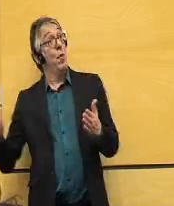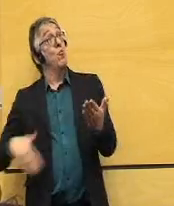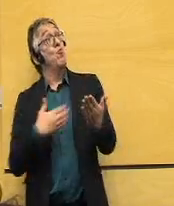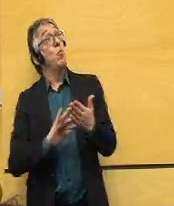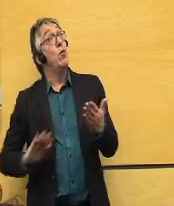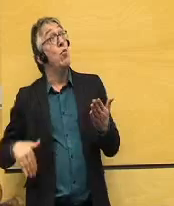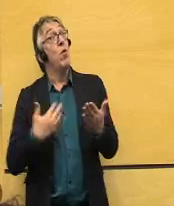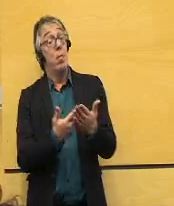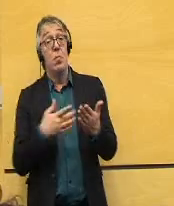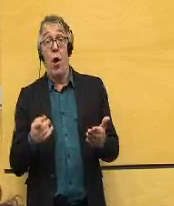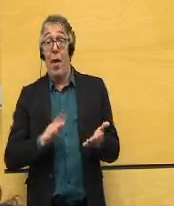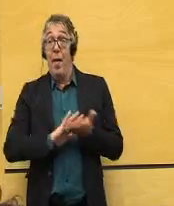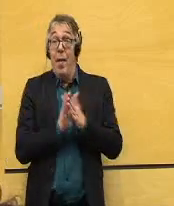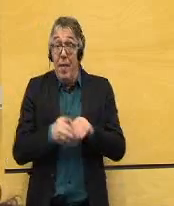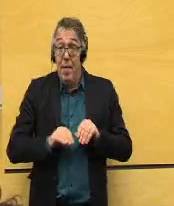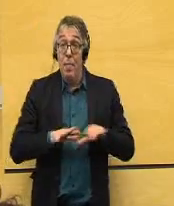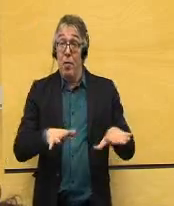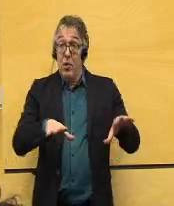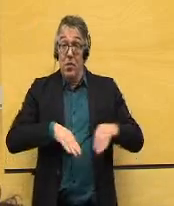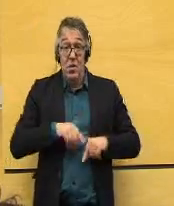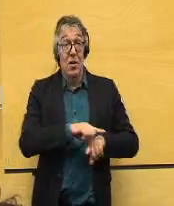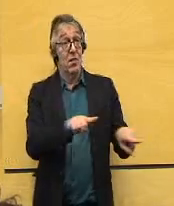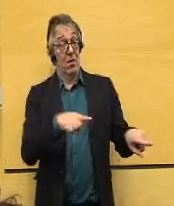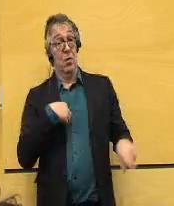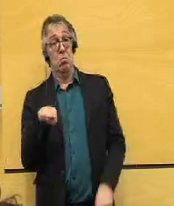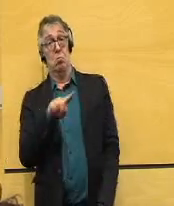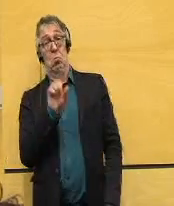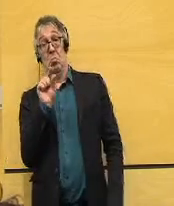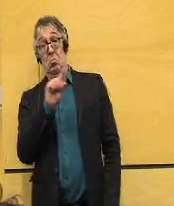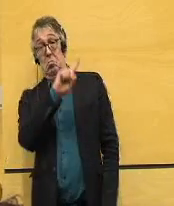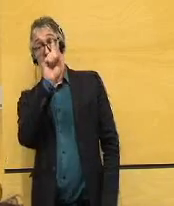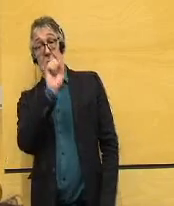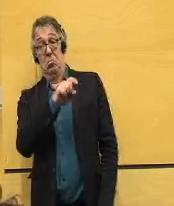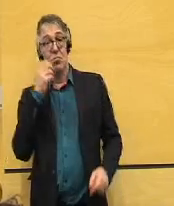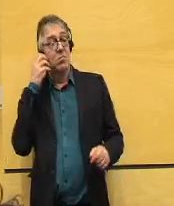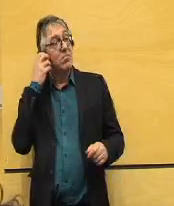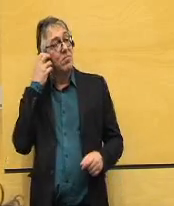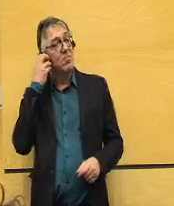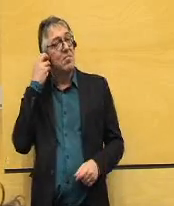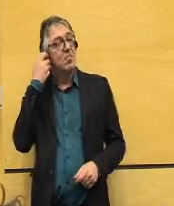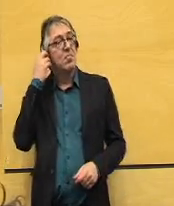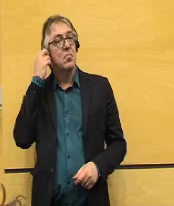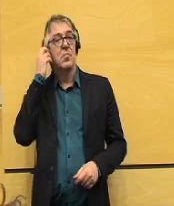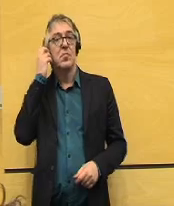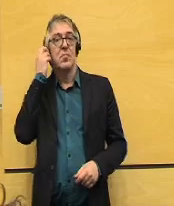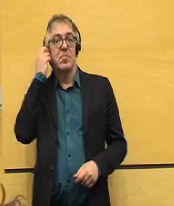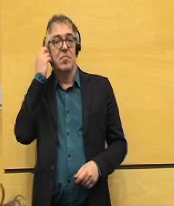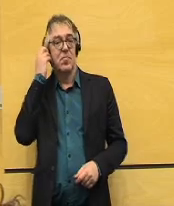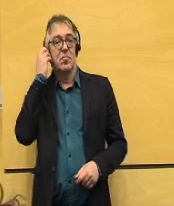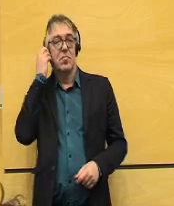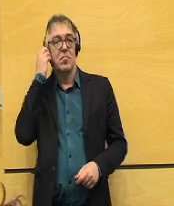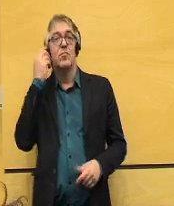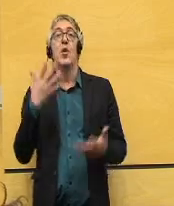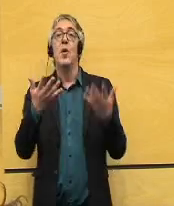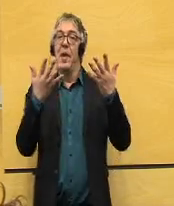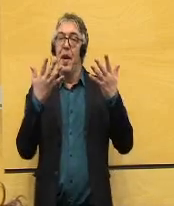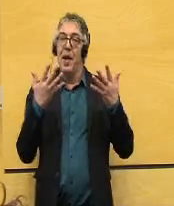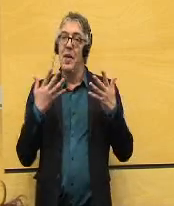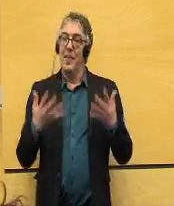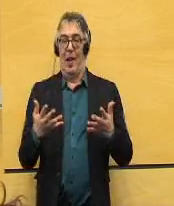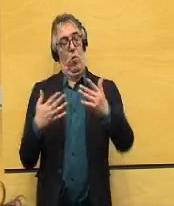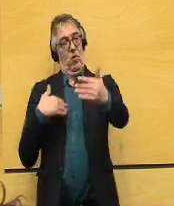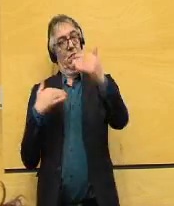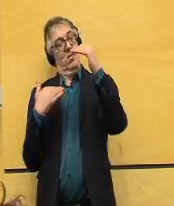those questions, we will now bring this chapter of our interdialogue with the State Party of Thailand to